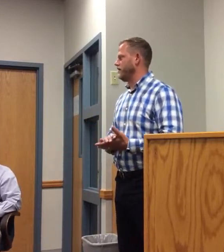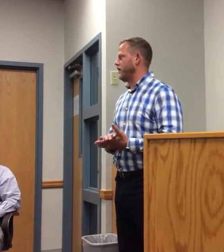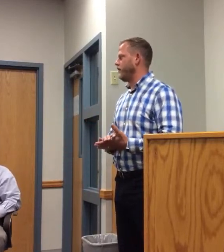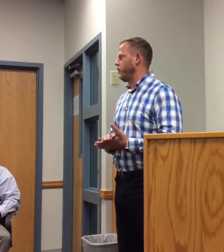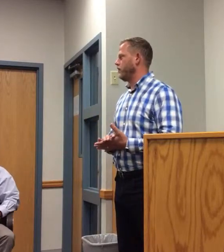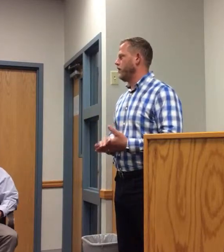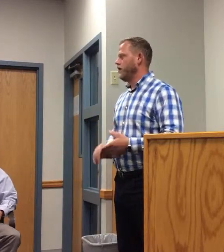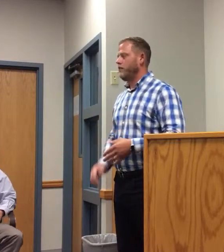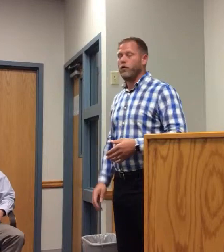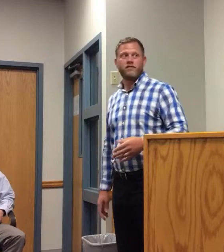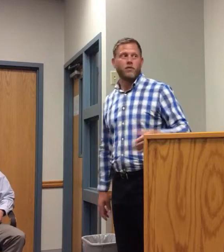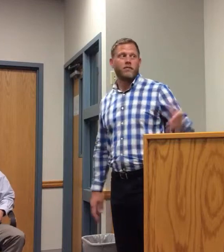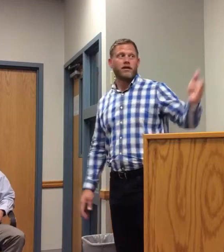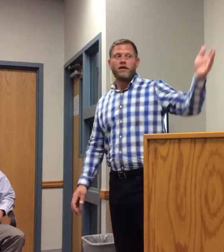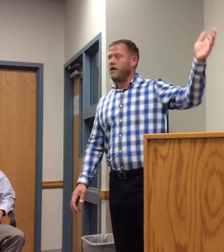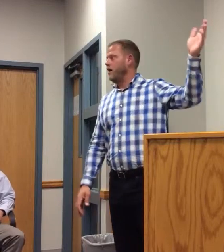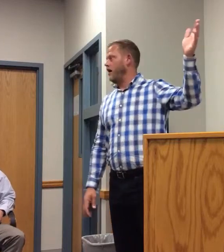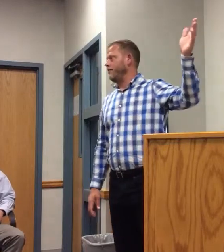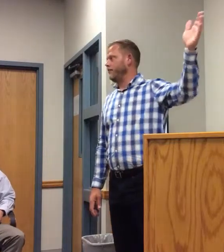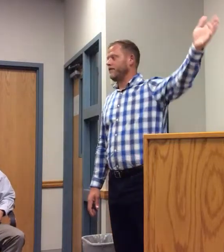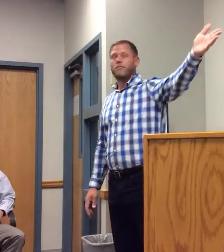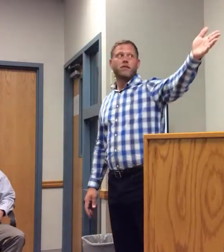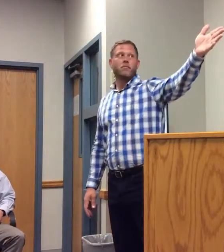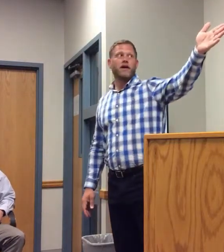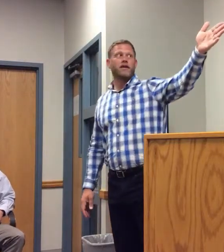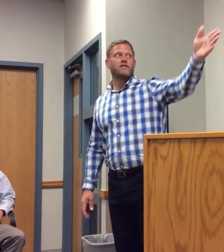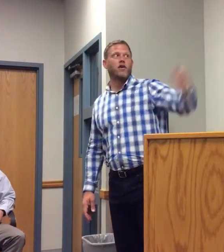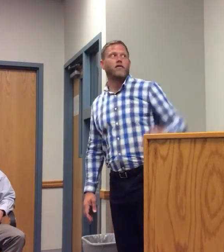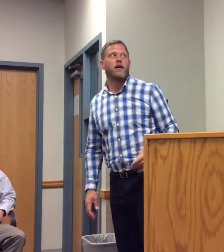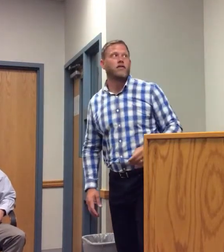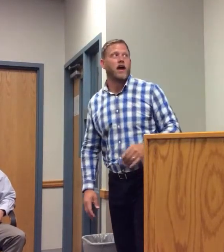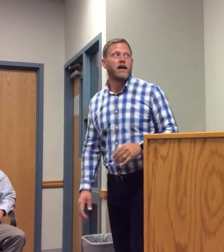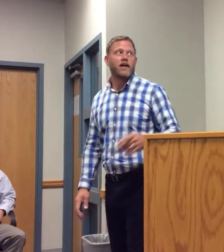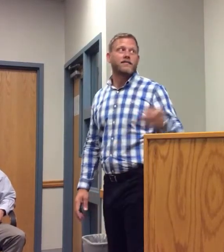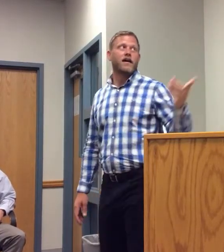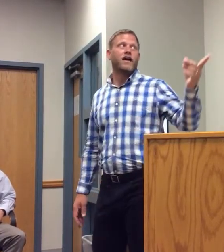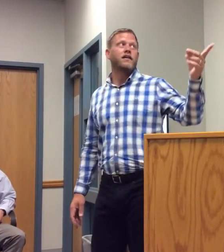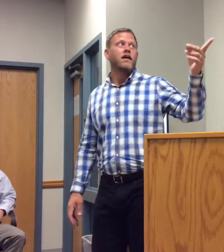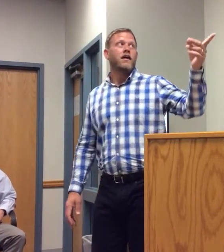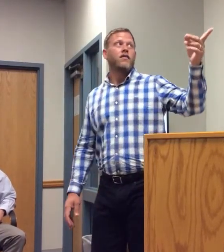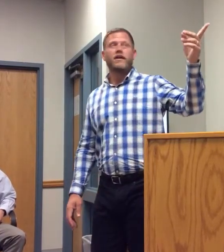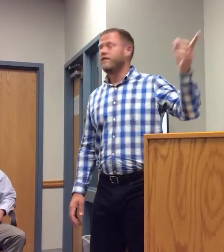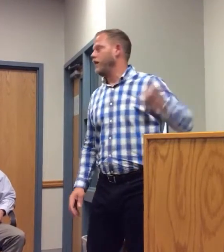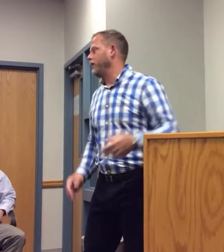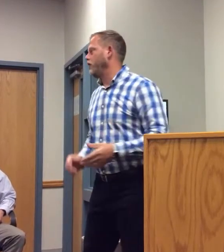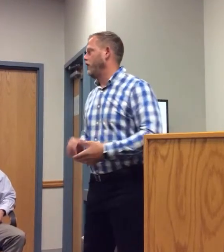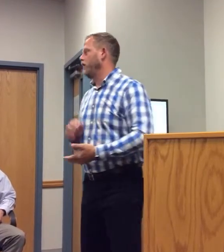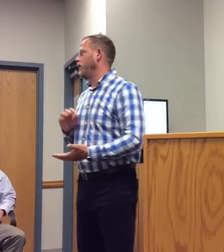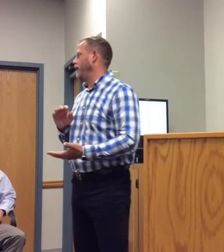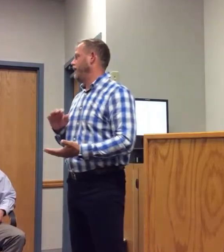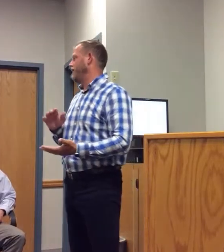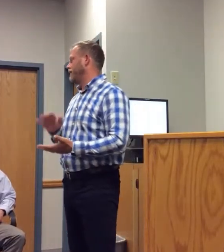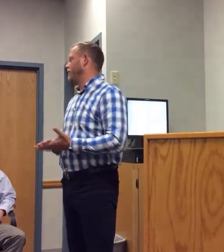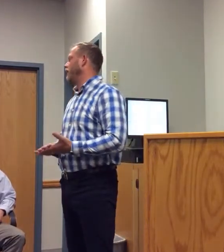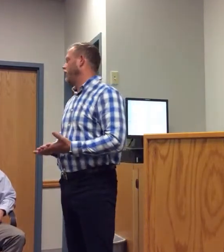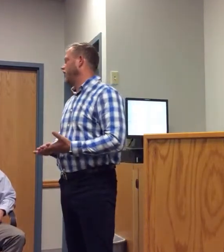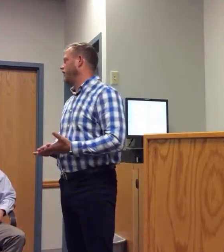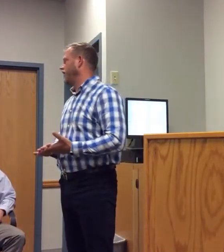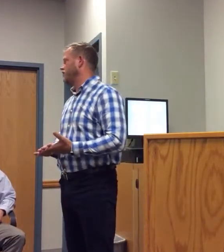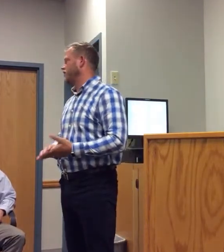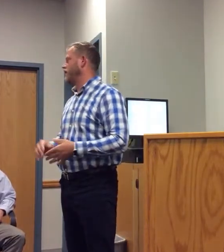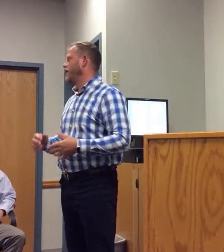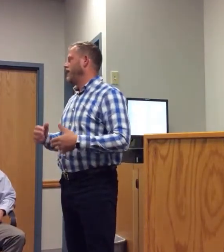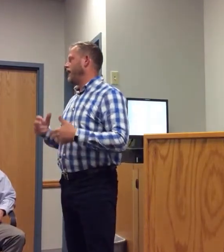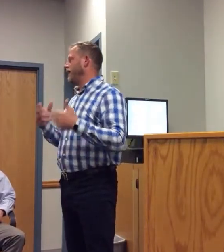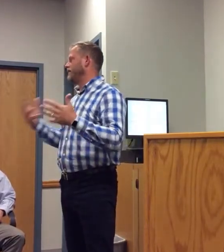30 kids out for boys swimming. Something big, and it's over on the right-hand side, that's coming along. It's coming along